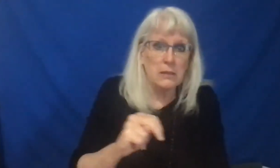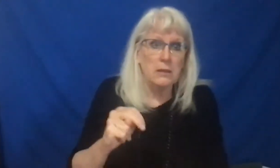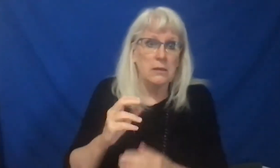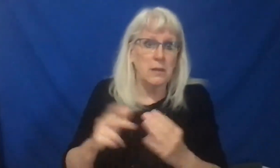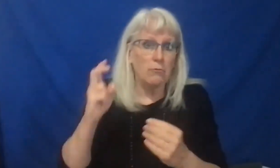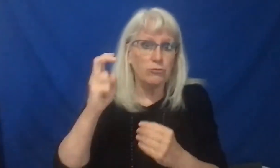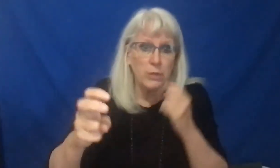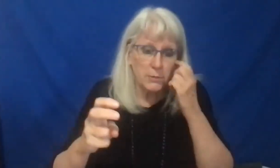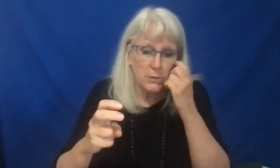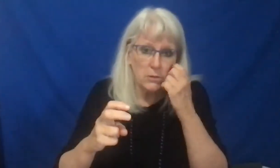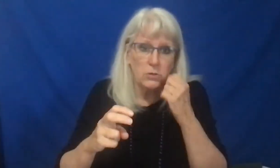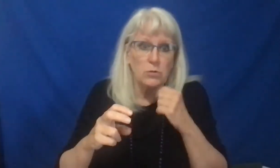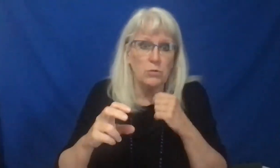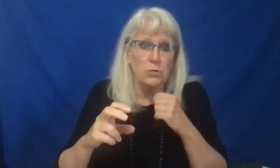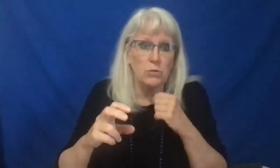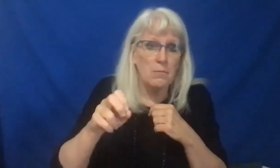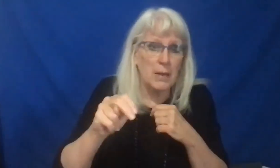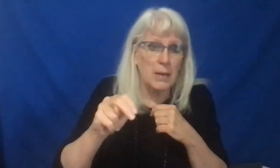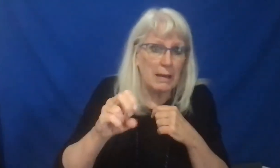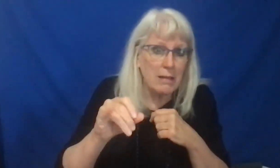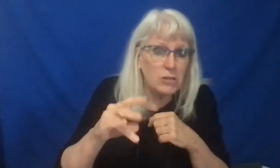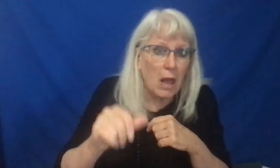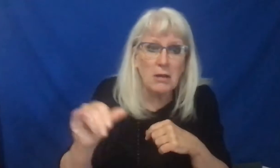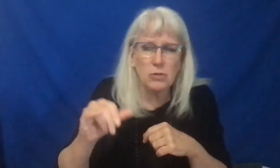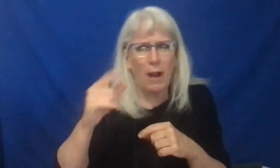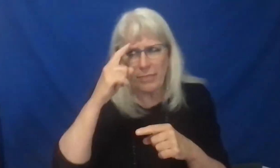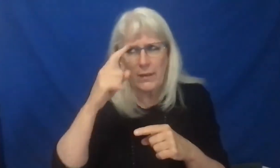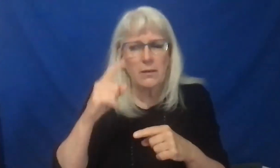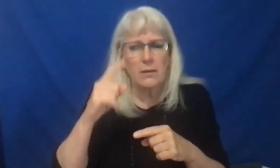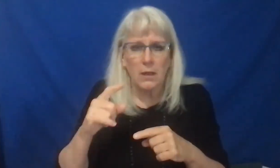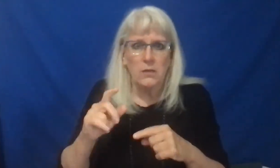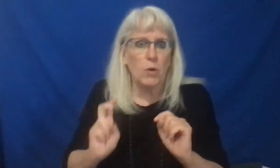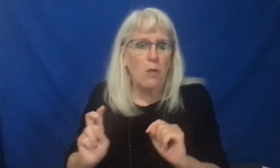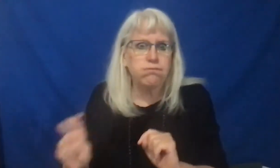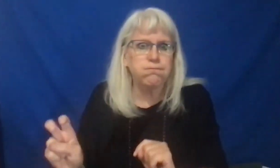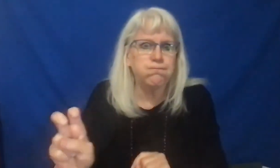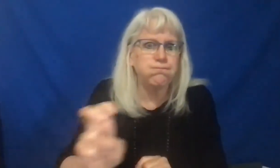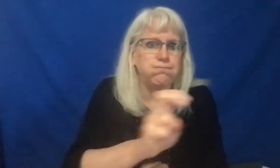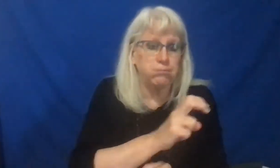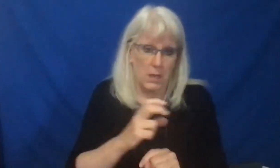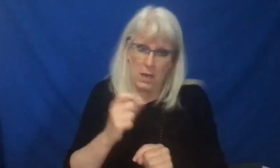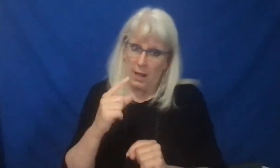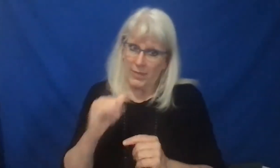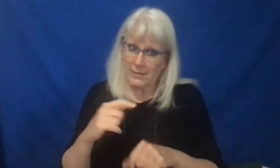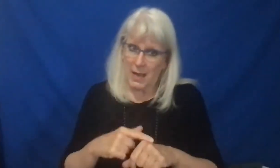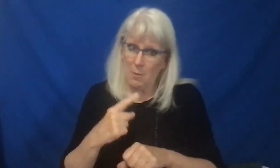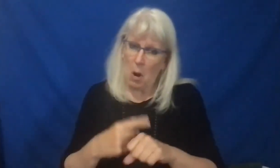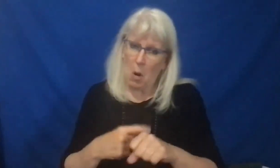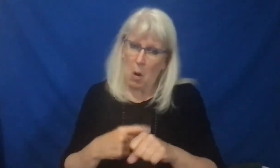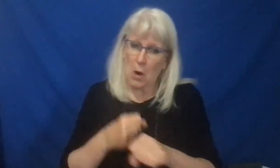trips down to the peninsula, as I remember it. And what this allowed me to do is a pretty new, I was about a year sober. As I remember it in Debbie's